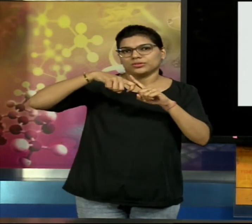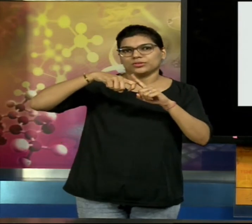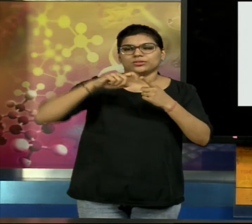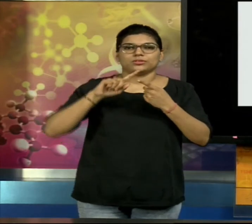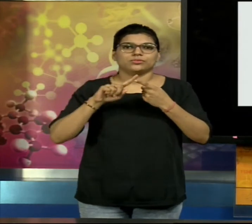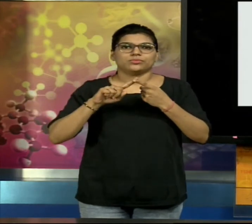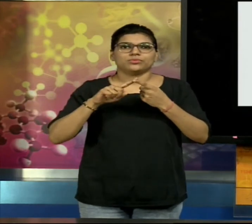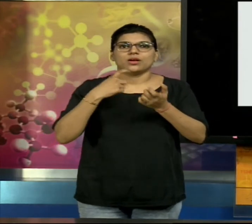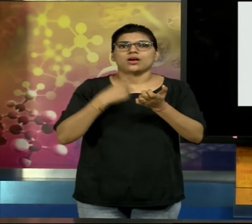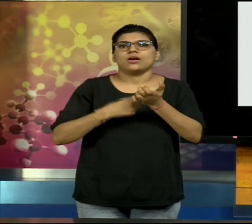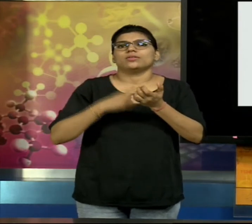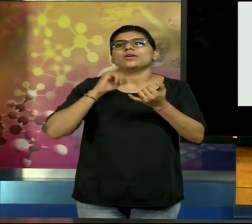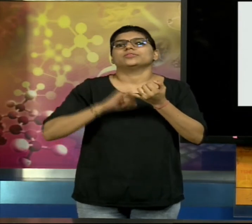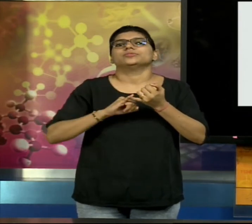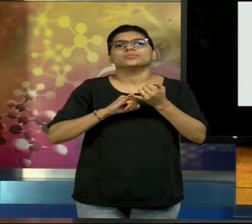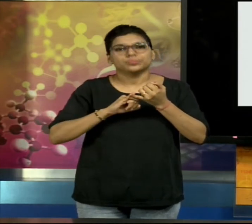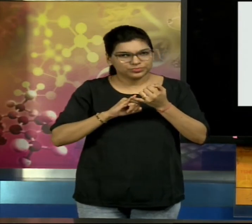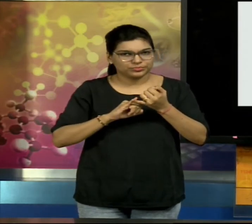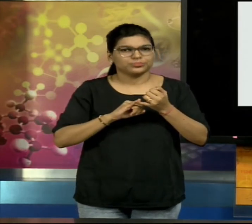So they all are known as hawkers.